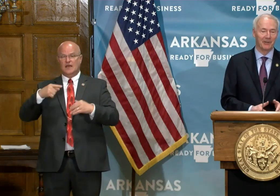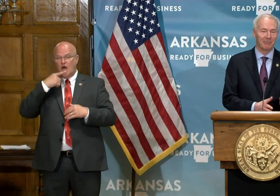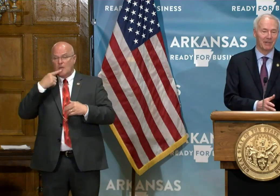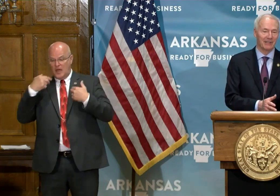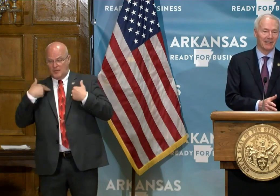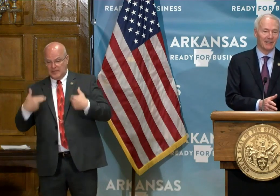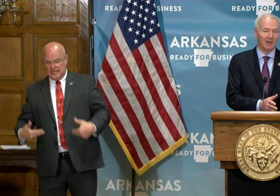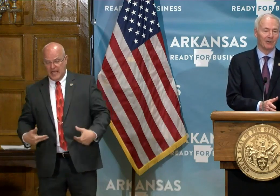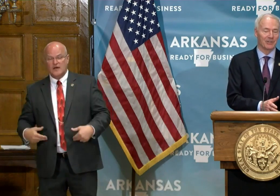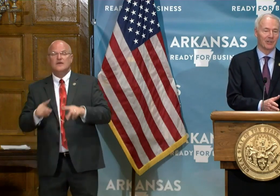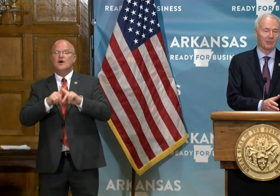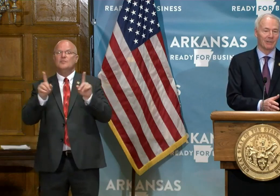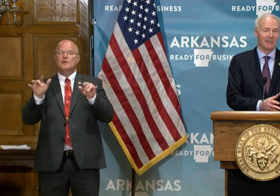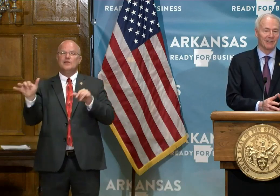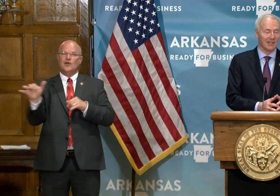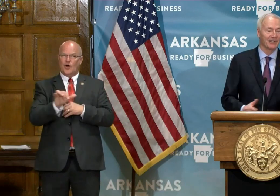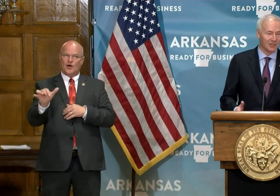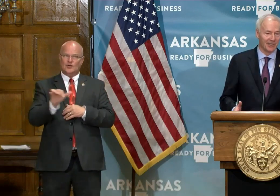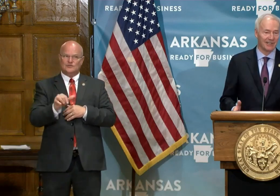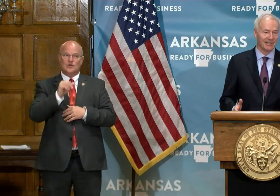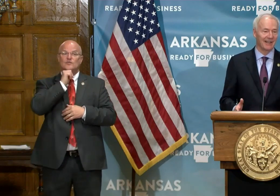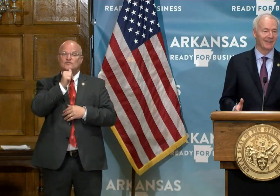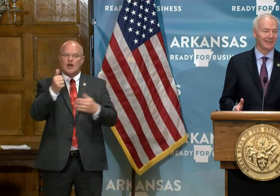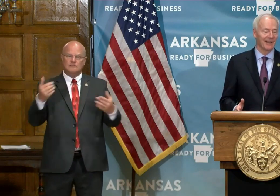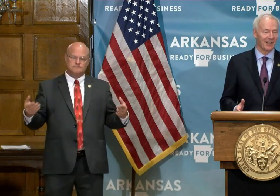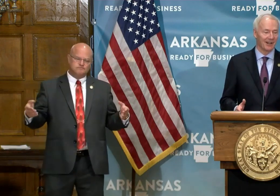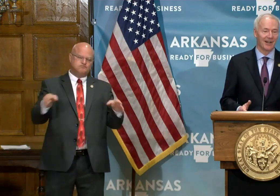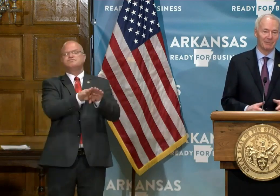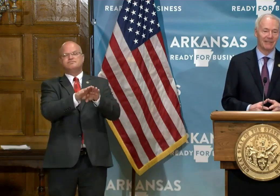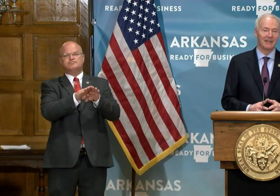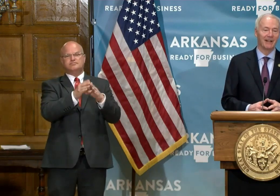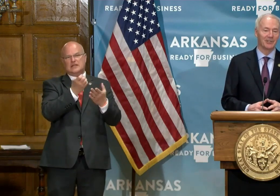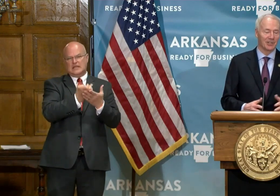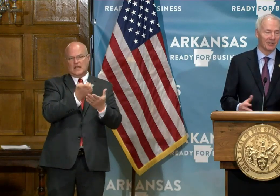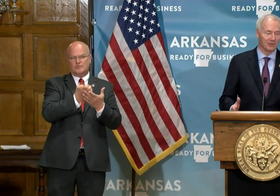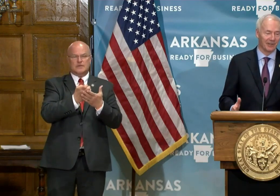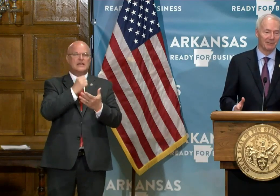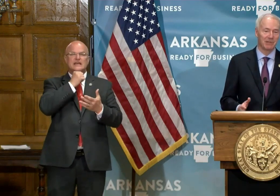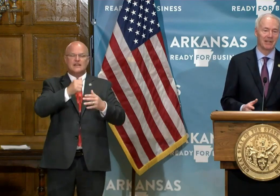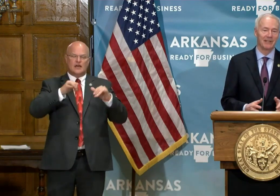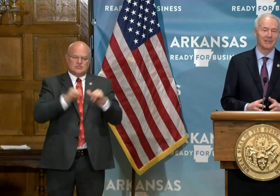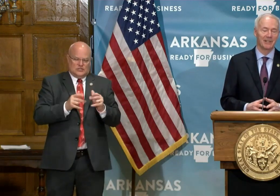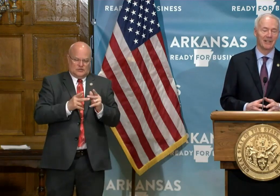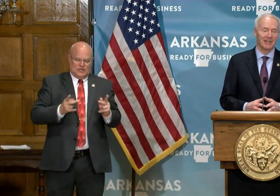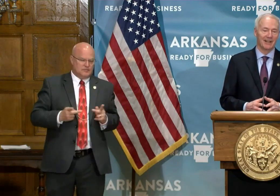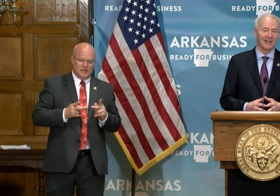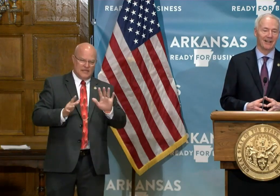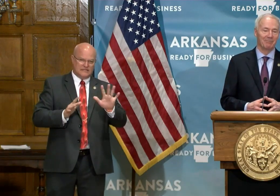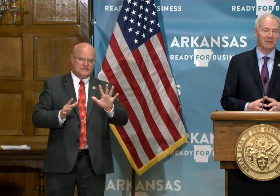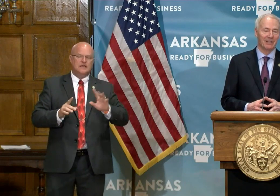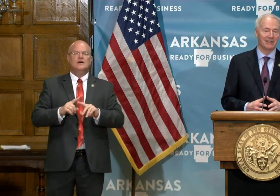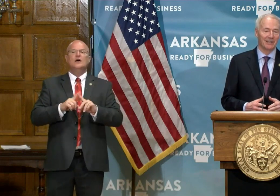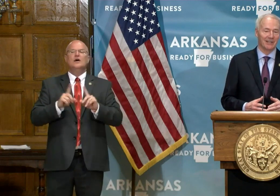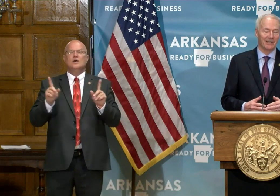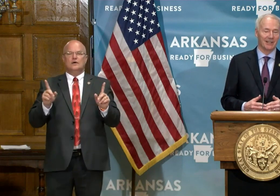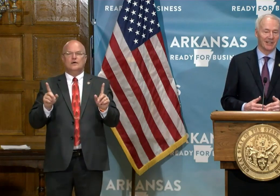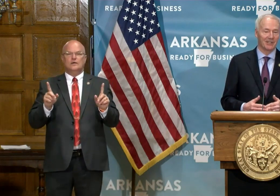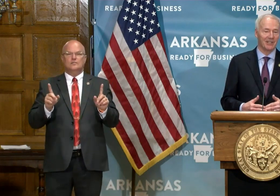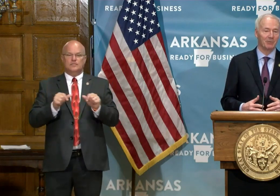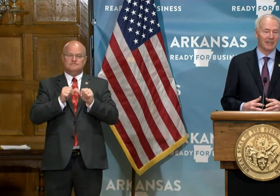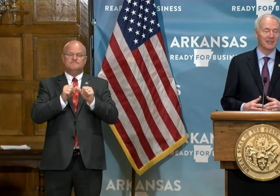public health, but also not shutting down our economy, not sheltering in place,